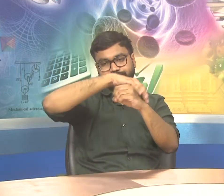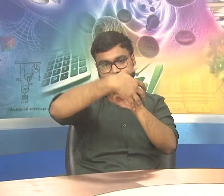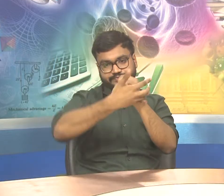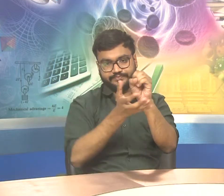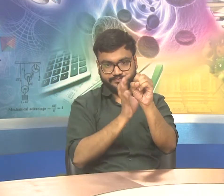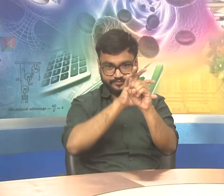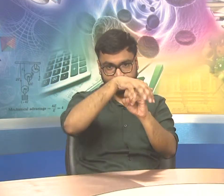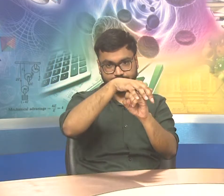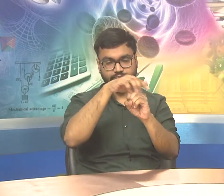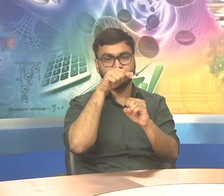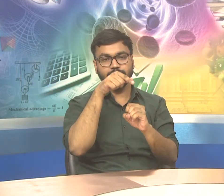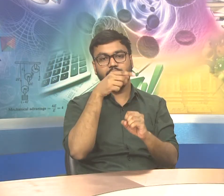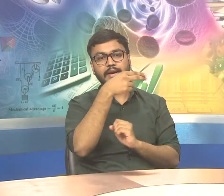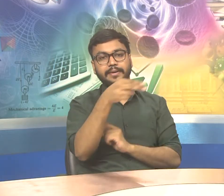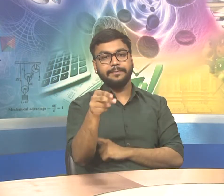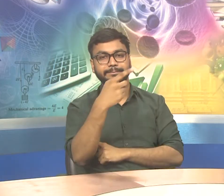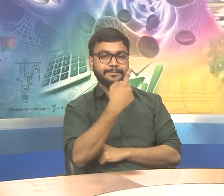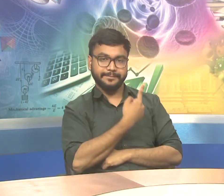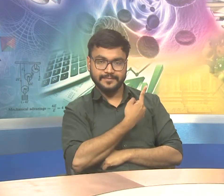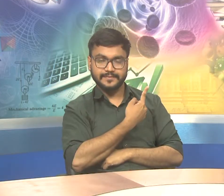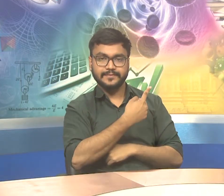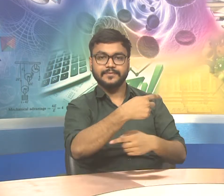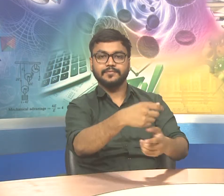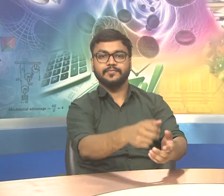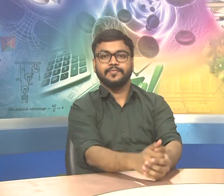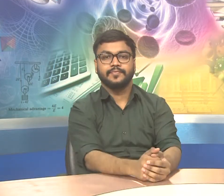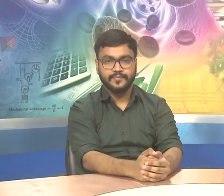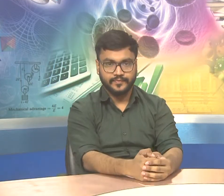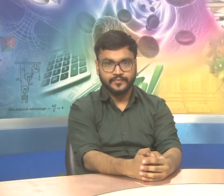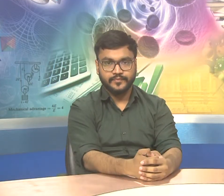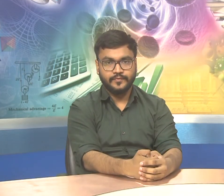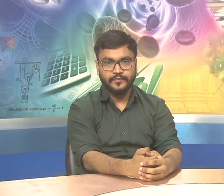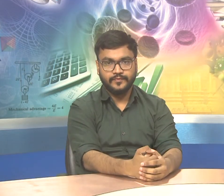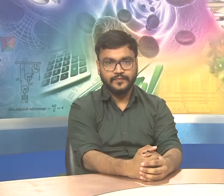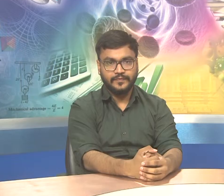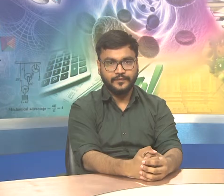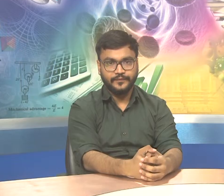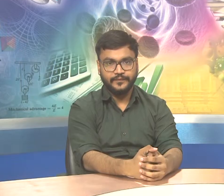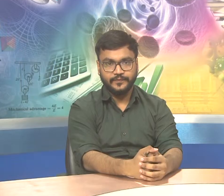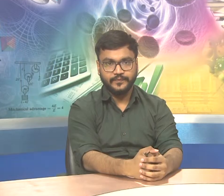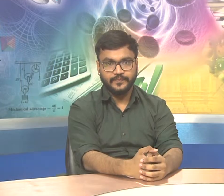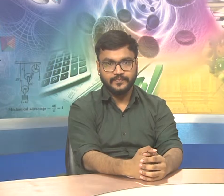It includes neutrons and protons.